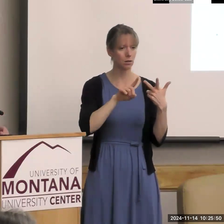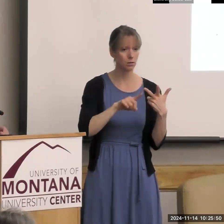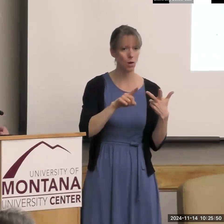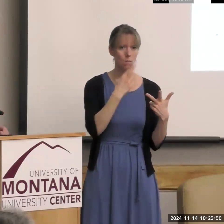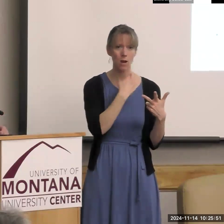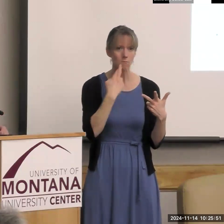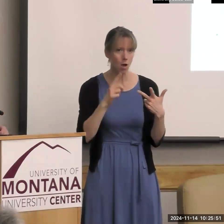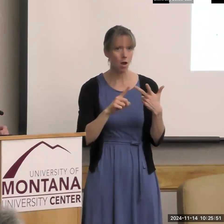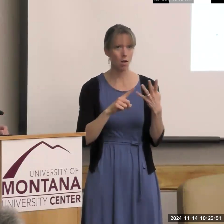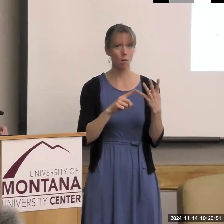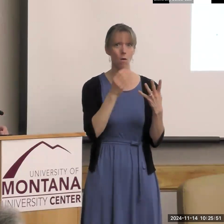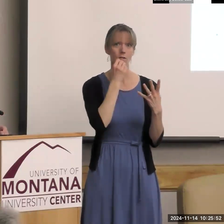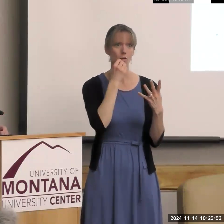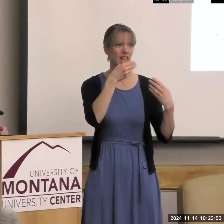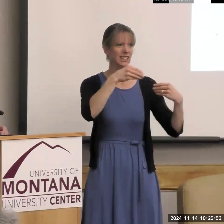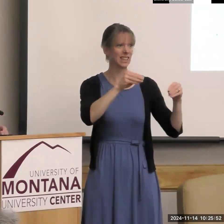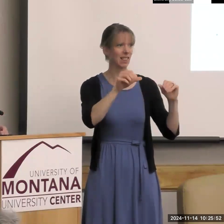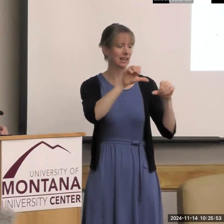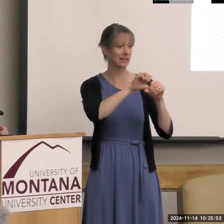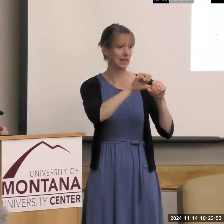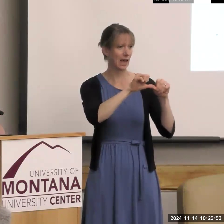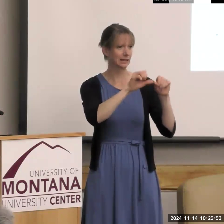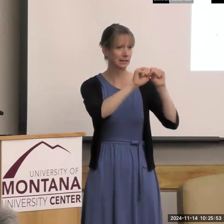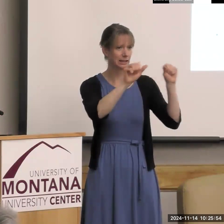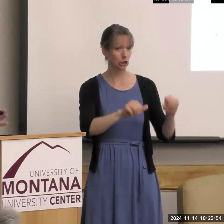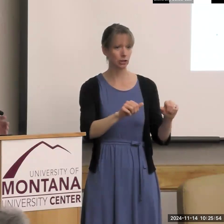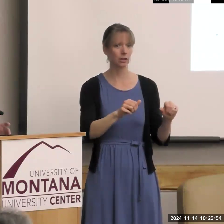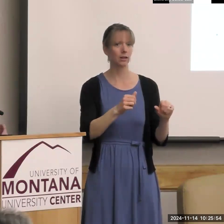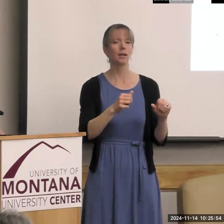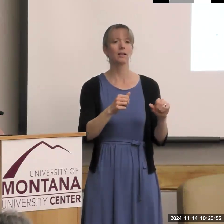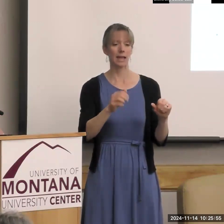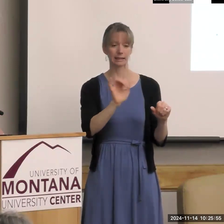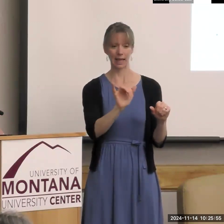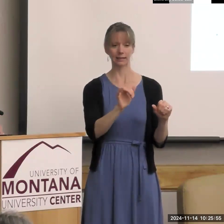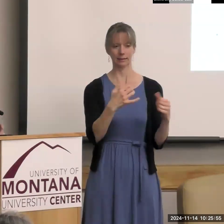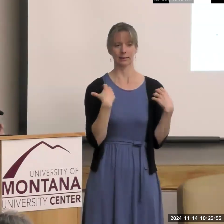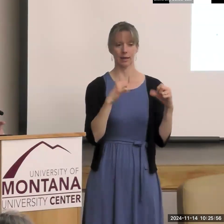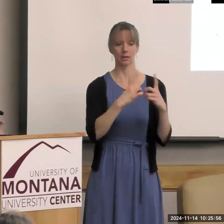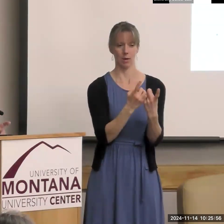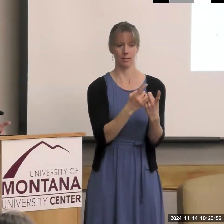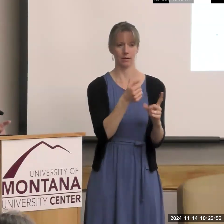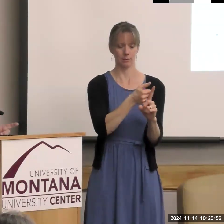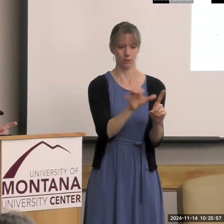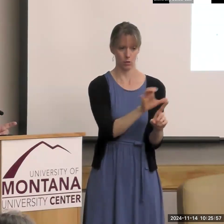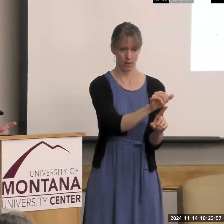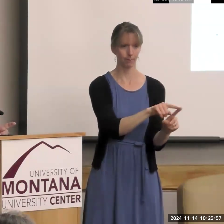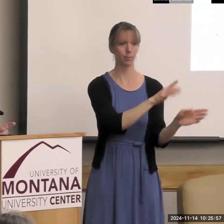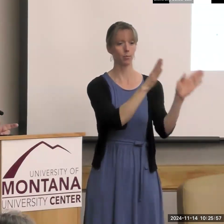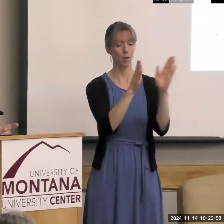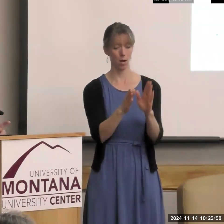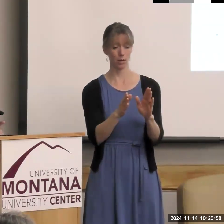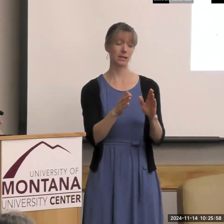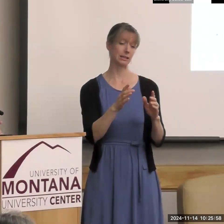the food sold at gas stations, even if it's prepackaged, right? Health departments do all of that. But there's almost always, whether